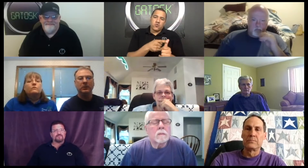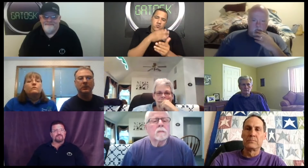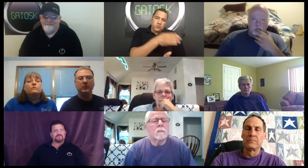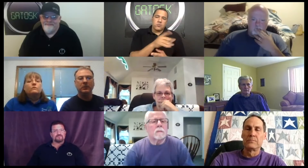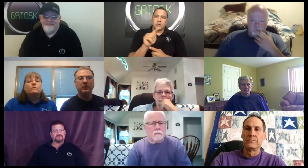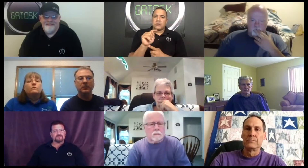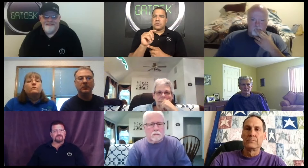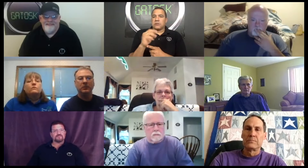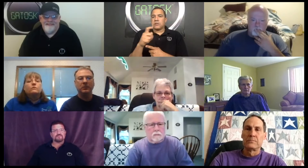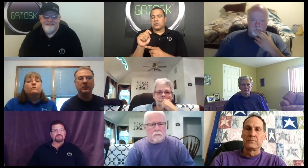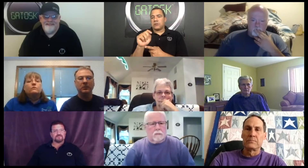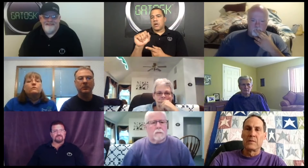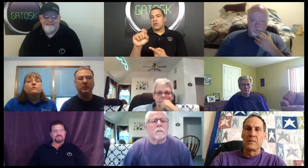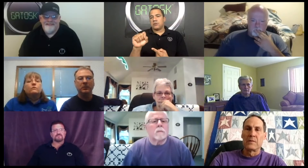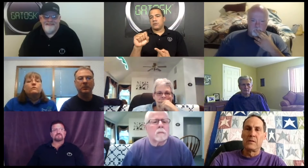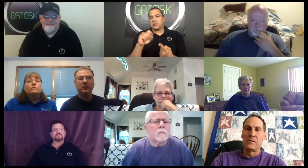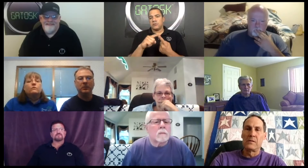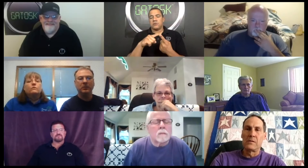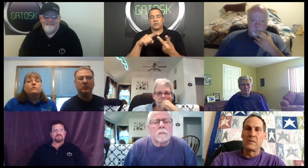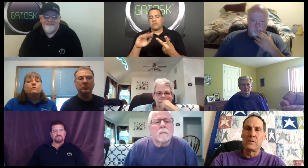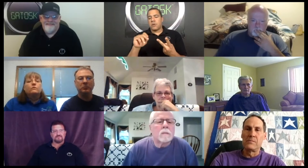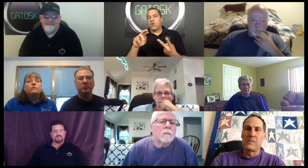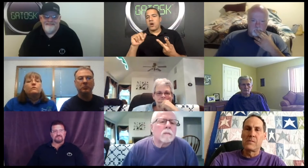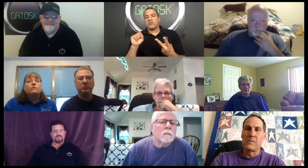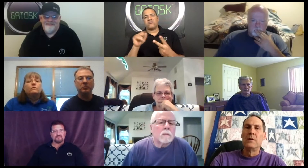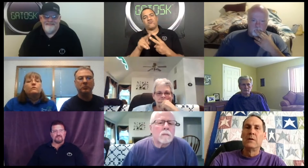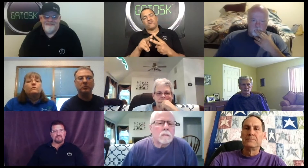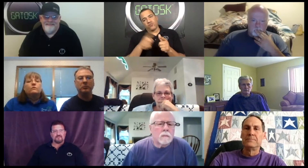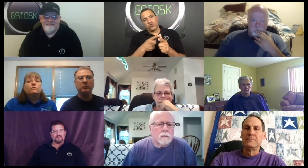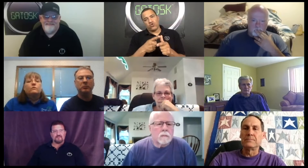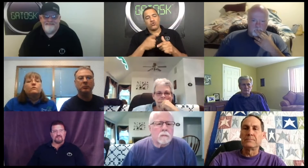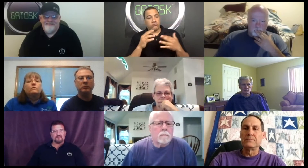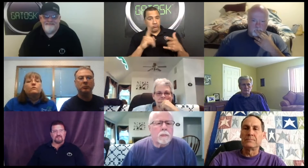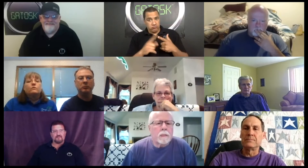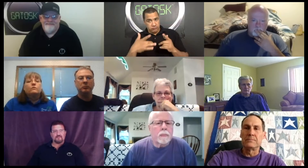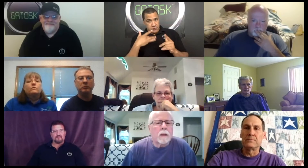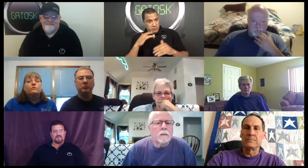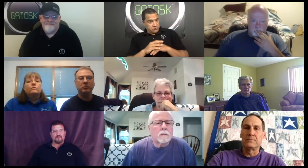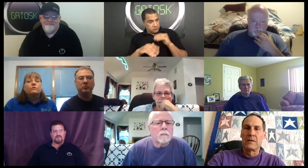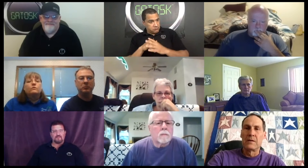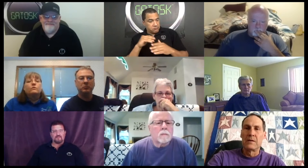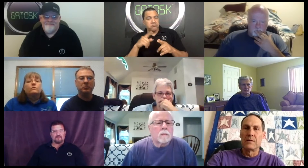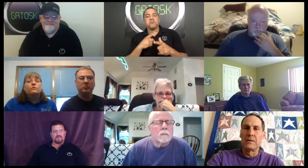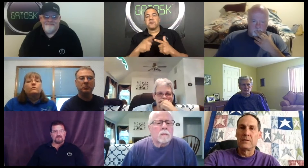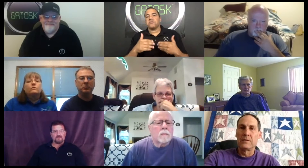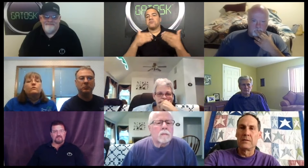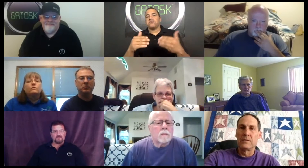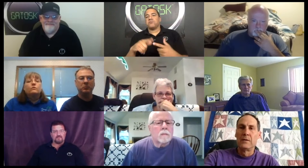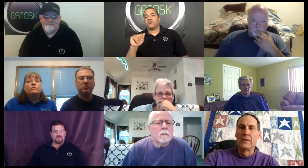now. First, focus on the text ads and the banner ads. And once you feel comfortable with that, then